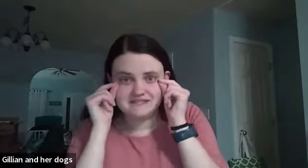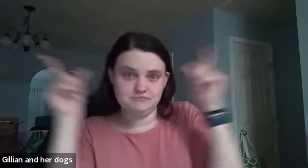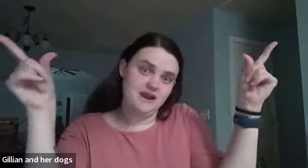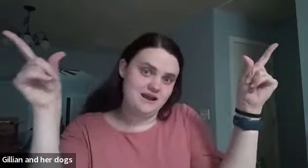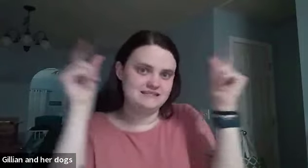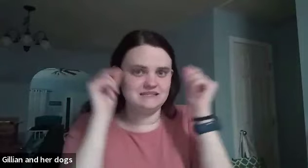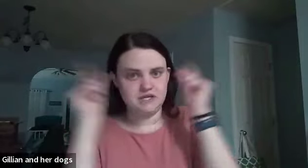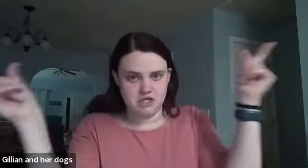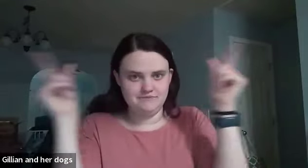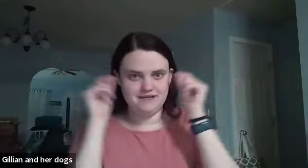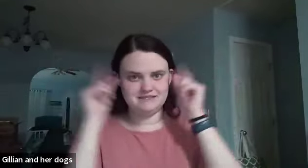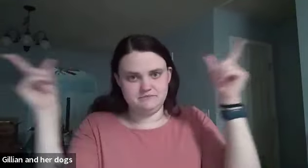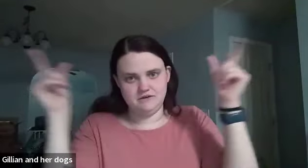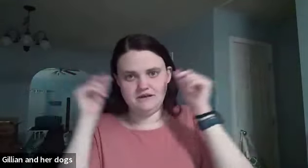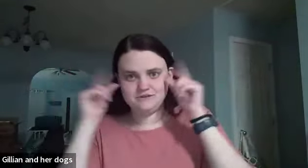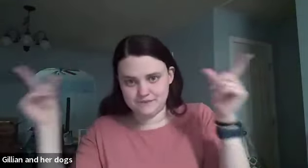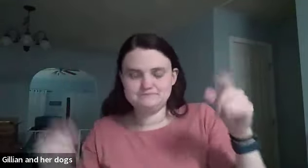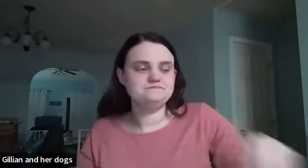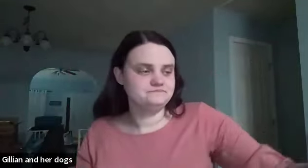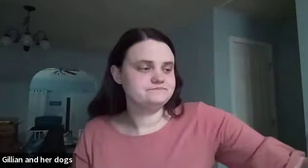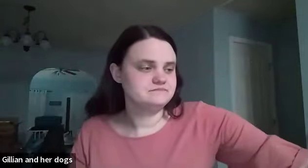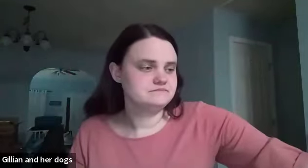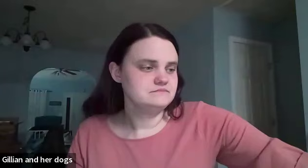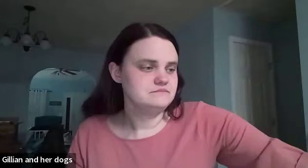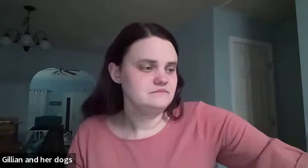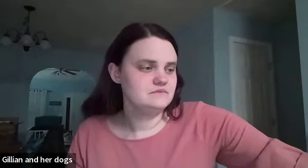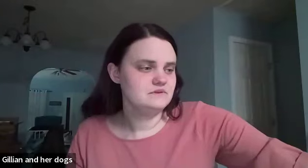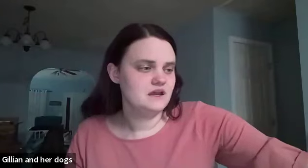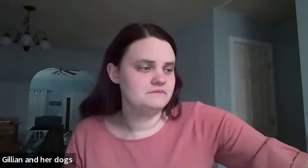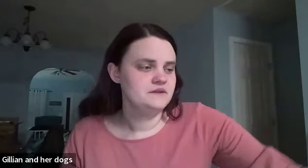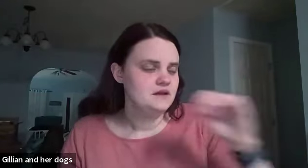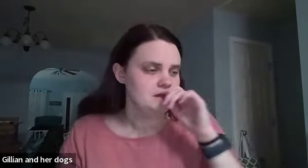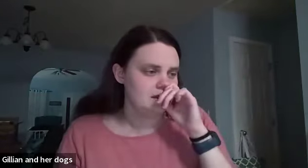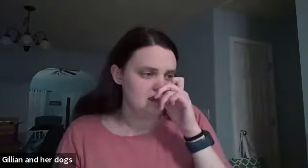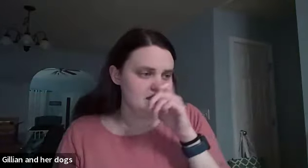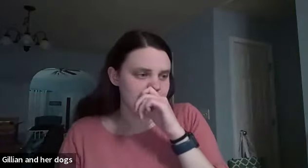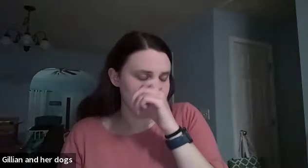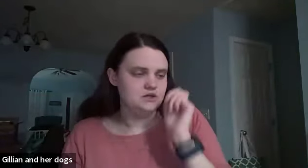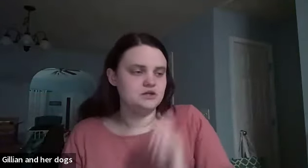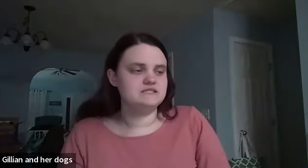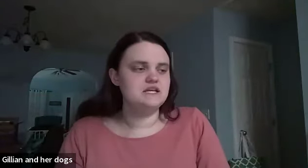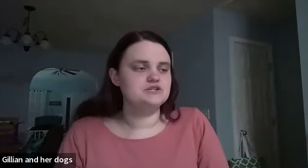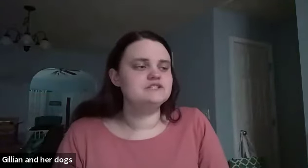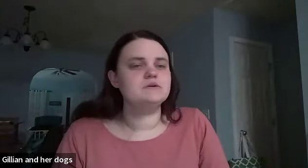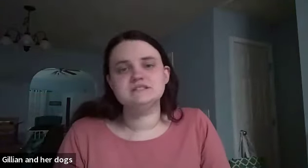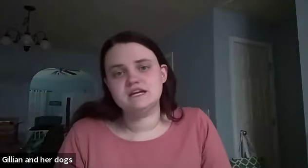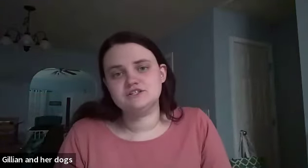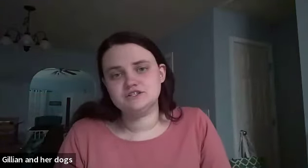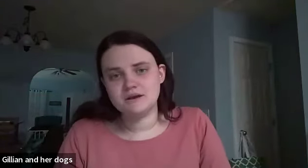then surprise, it's bigger because it's a bigger announcement. Okay. If you're saying your smoke detector is going